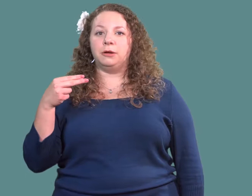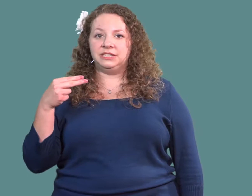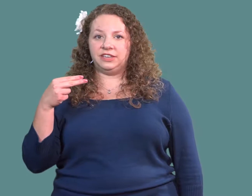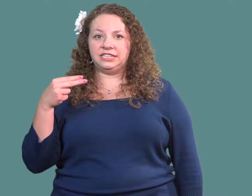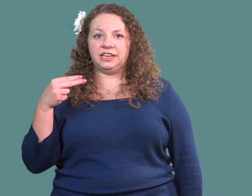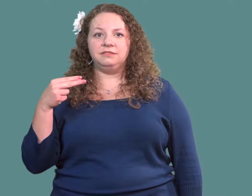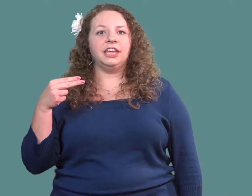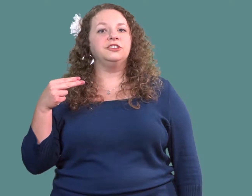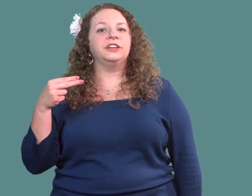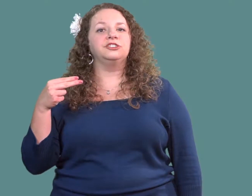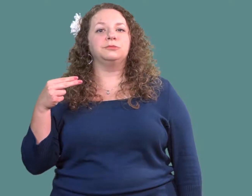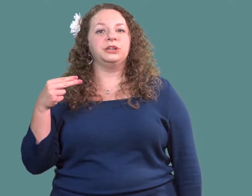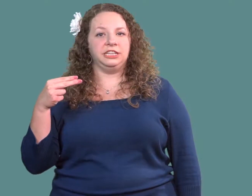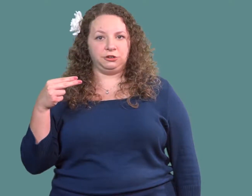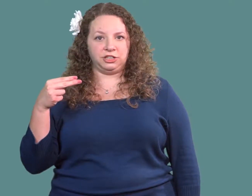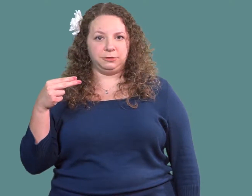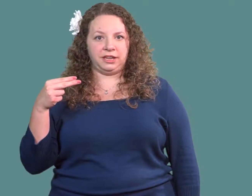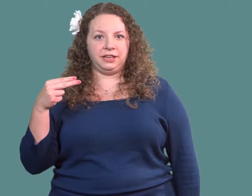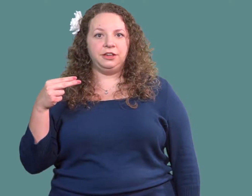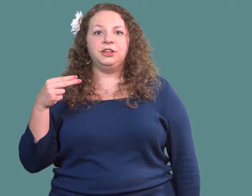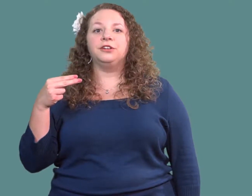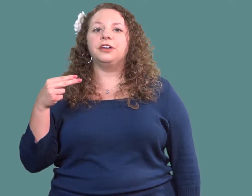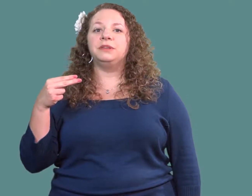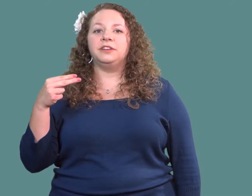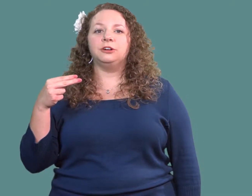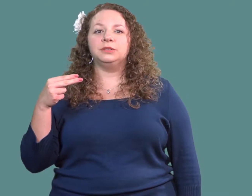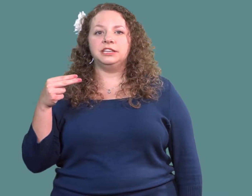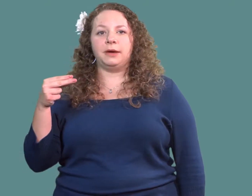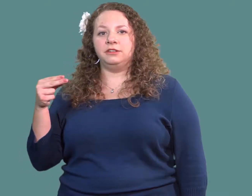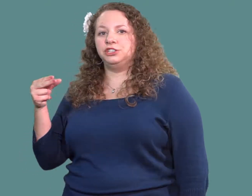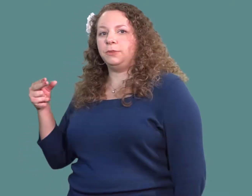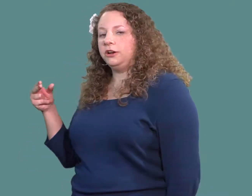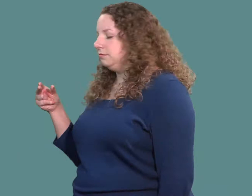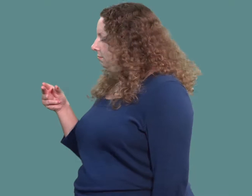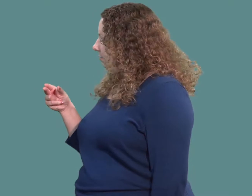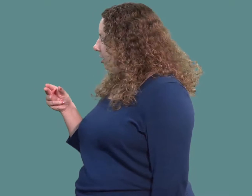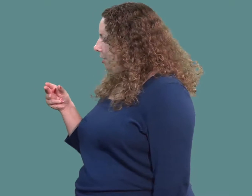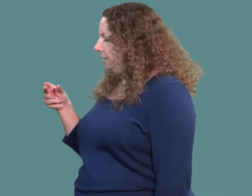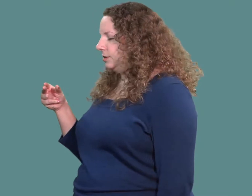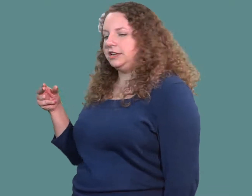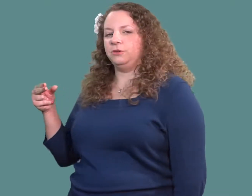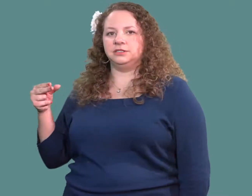is facing in and your fingers are pointing across your body. Your thumb and finger will stay about an inch apart and your hand will stay